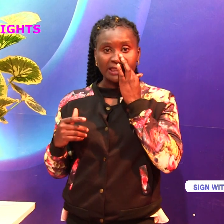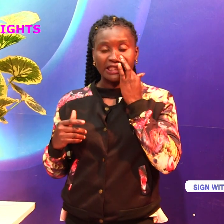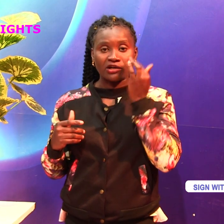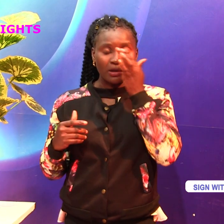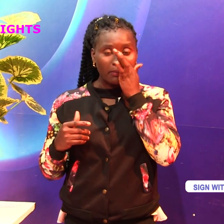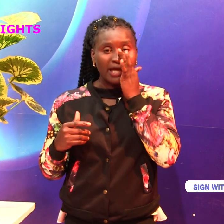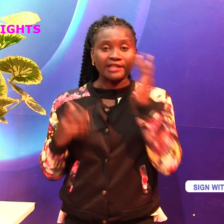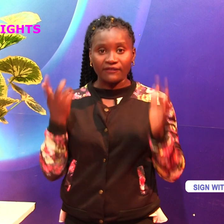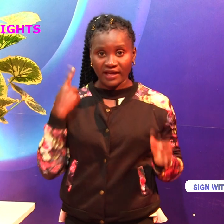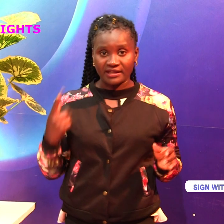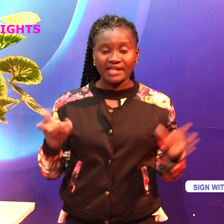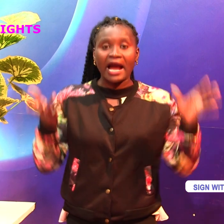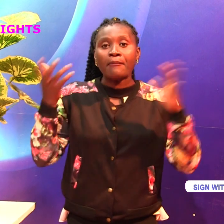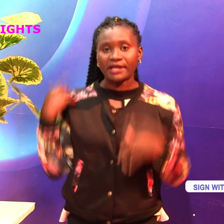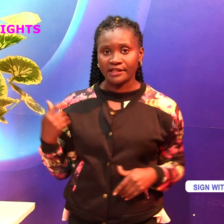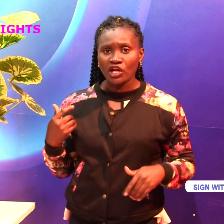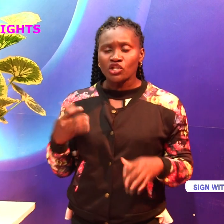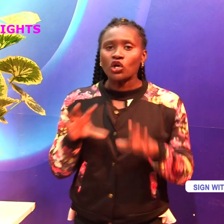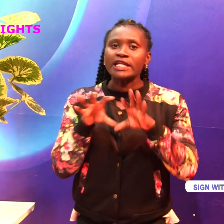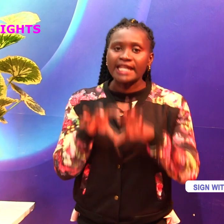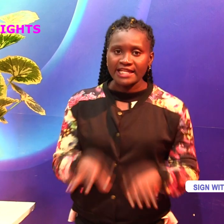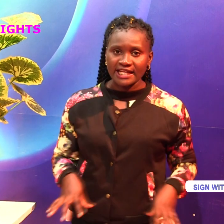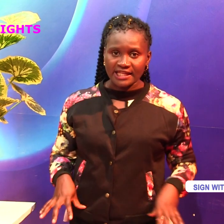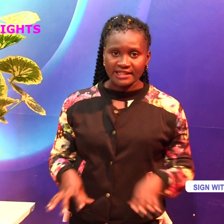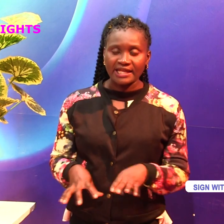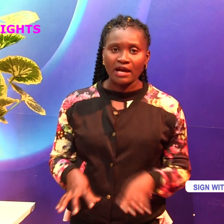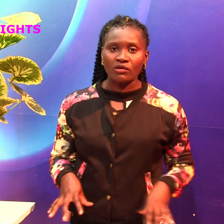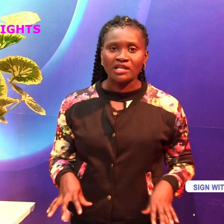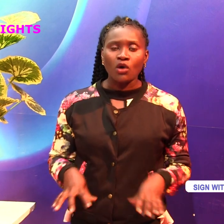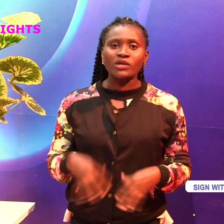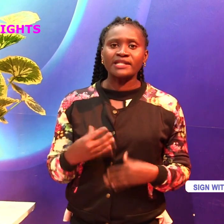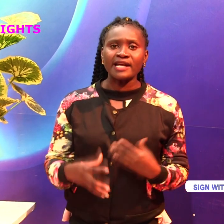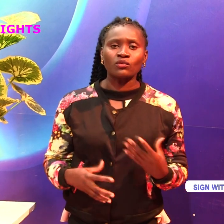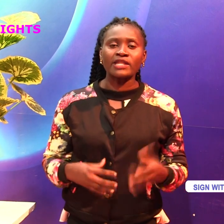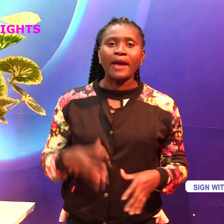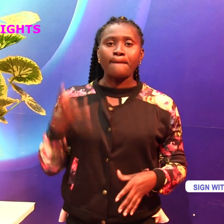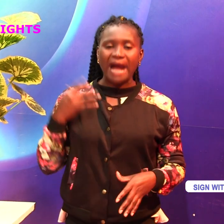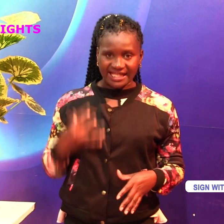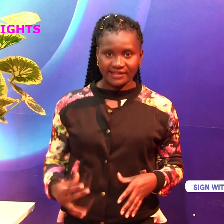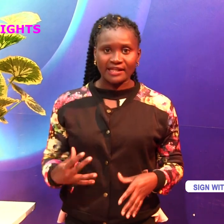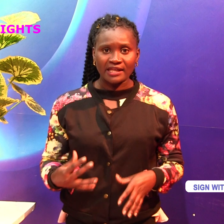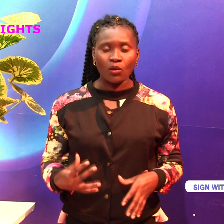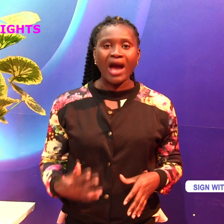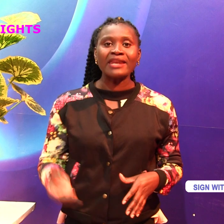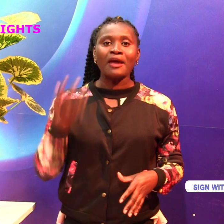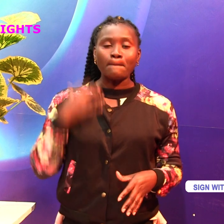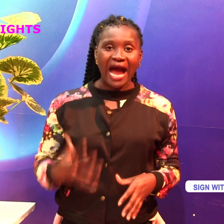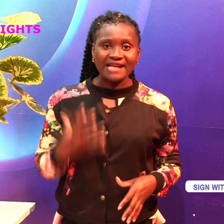sentence or past event that happened. So in Kenya Sign Language, we start with the past. The word